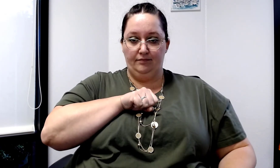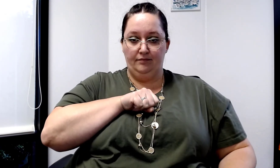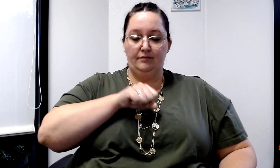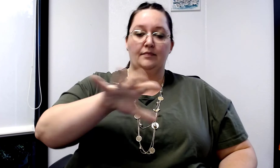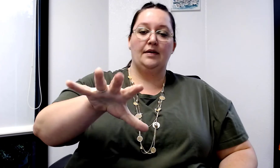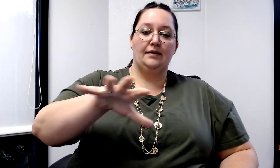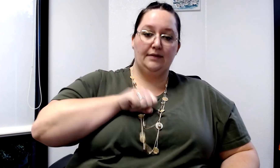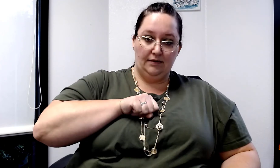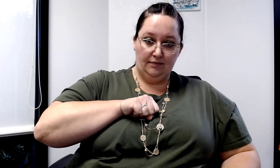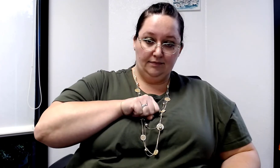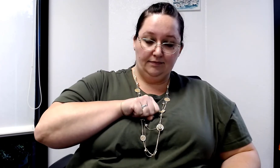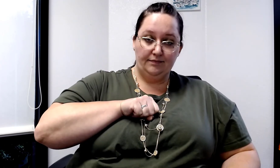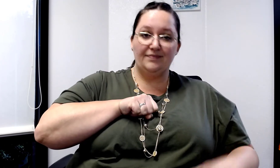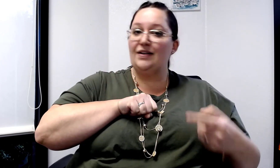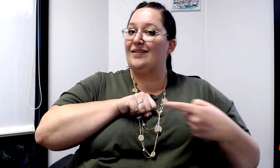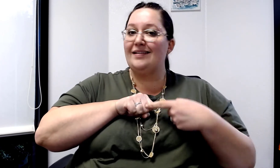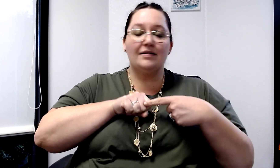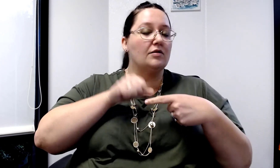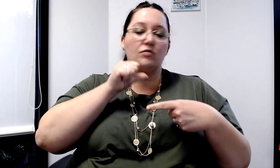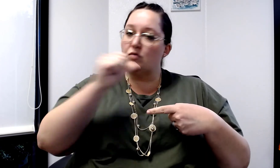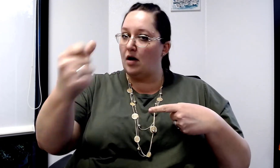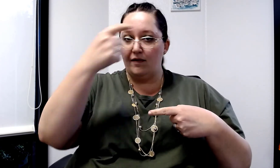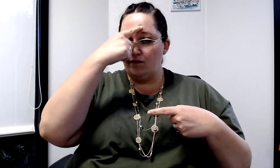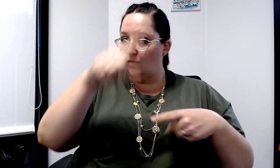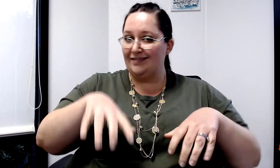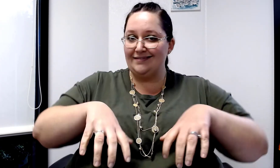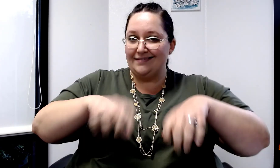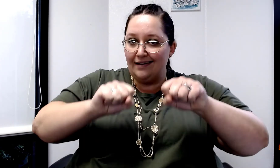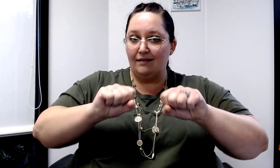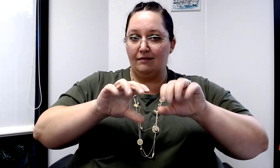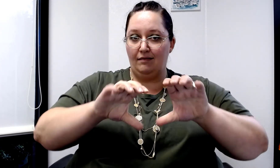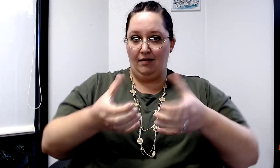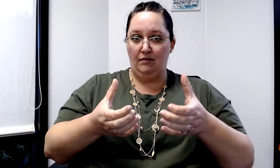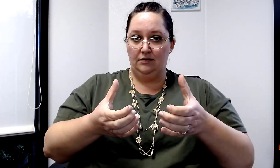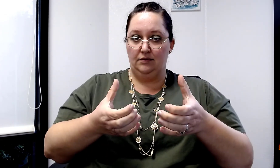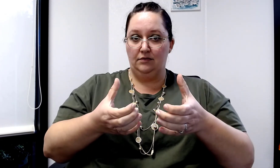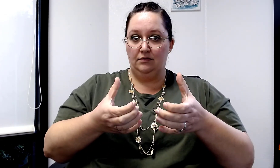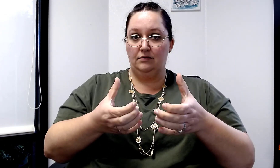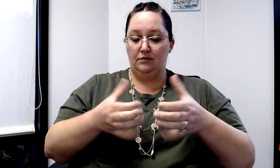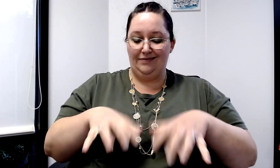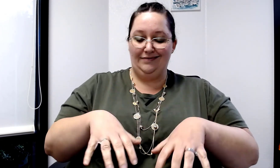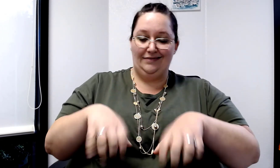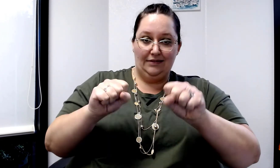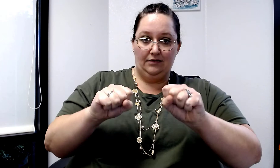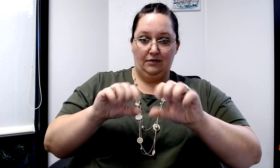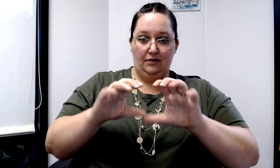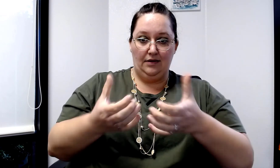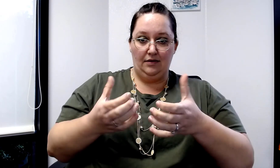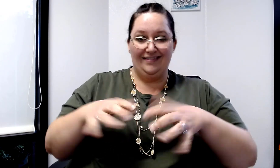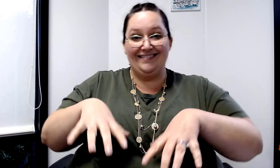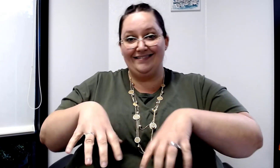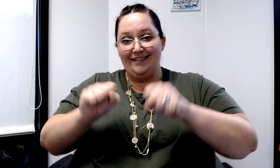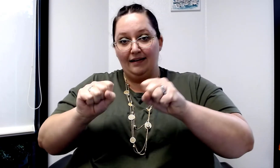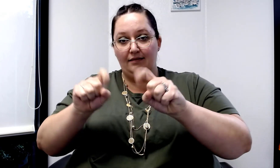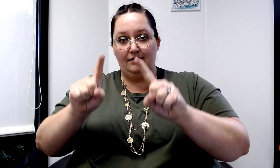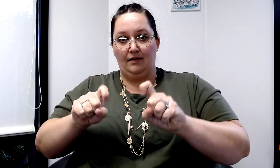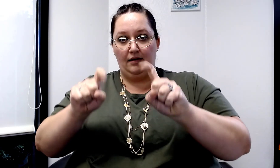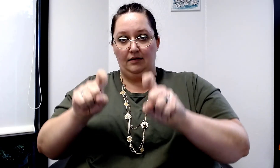take it from you. Right? So this is not used for taking a class, right? This is for taking something